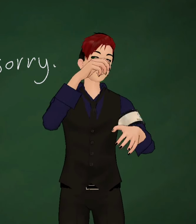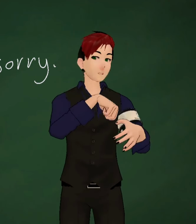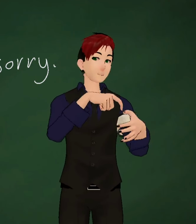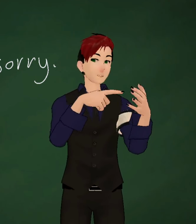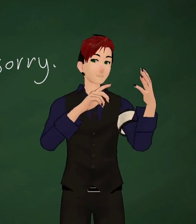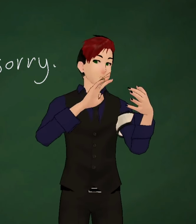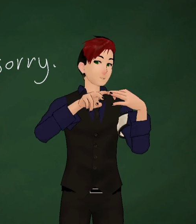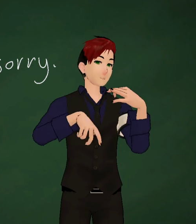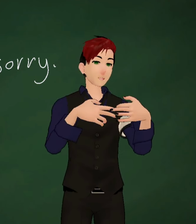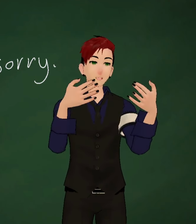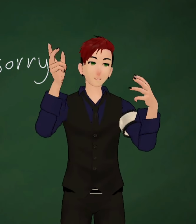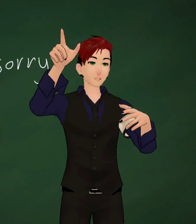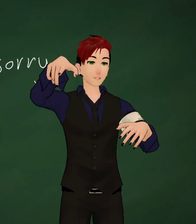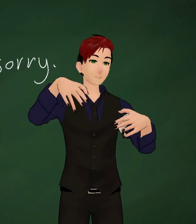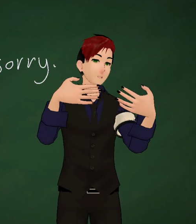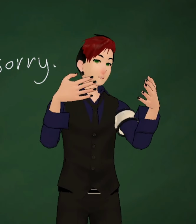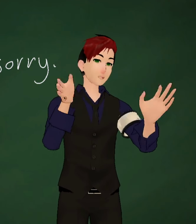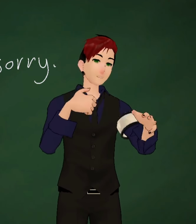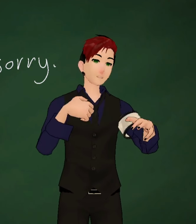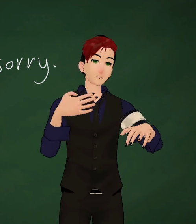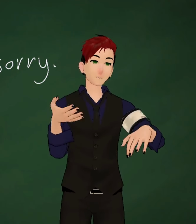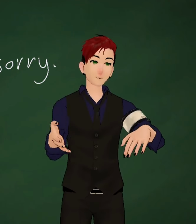you missed what we were talking about, it's too late, sorry, too bad.